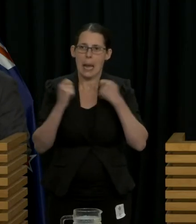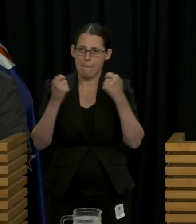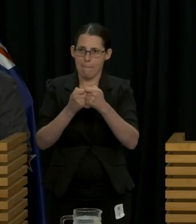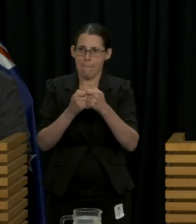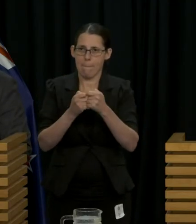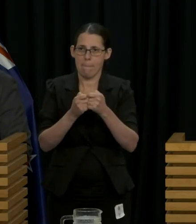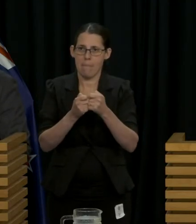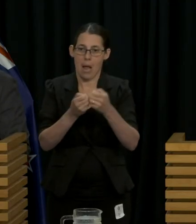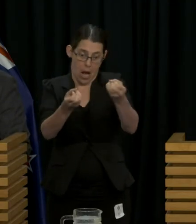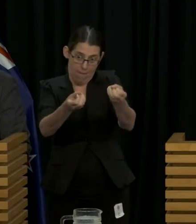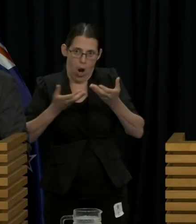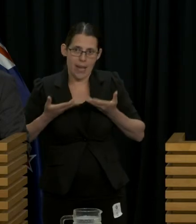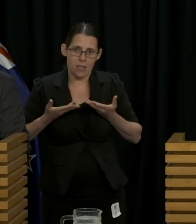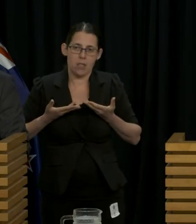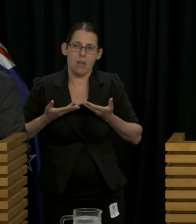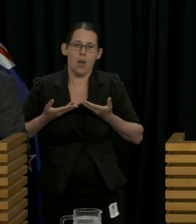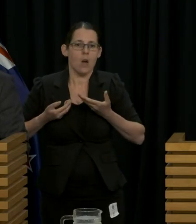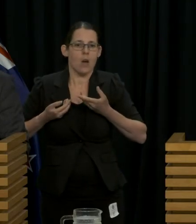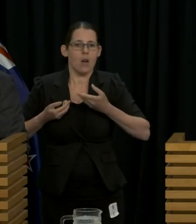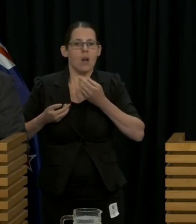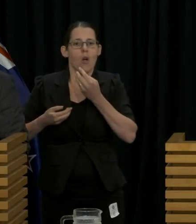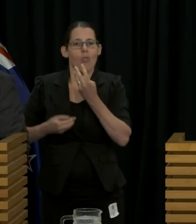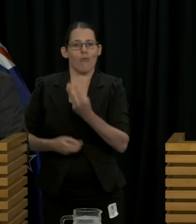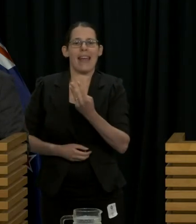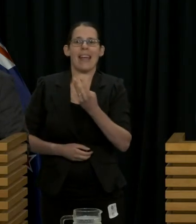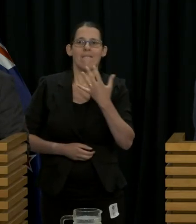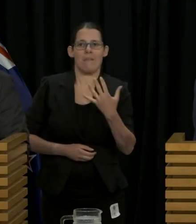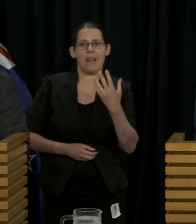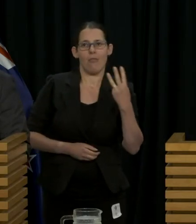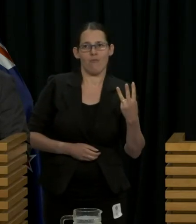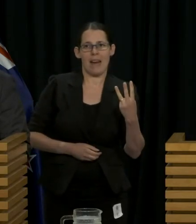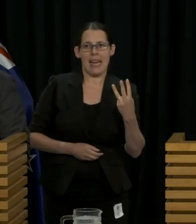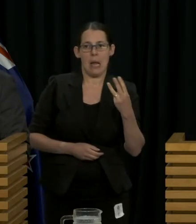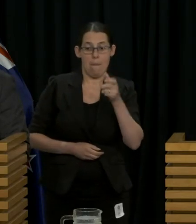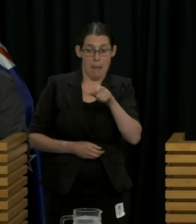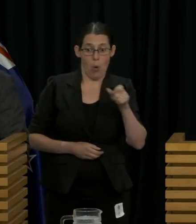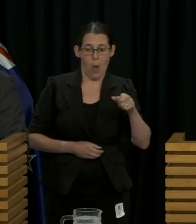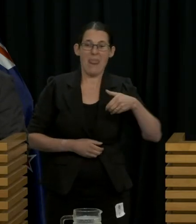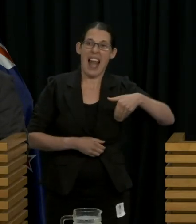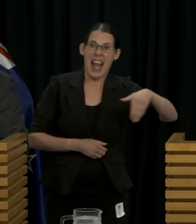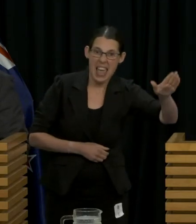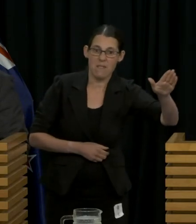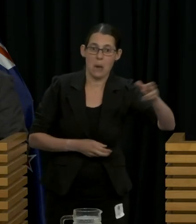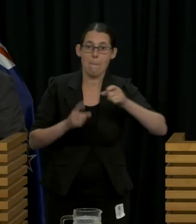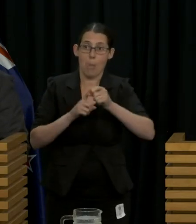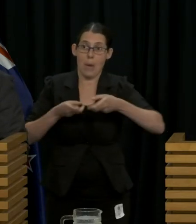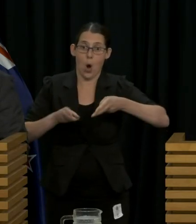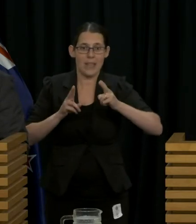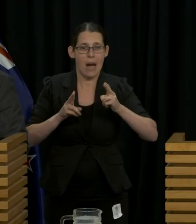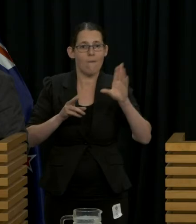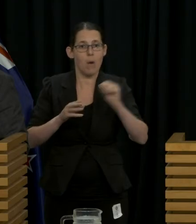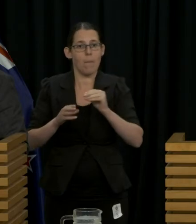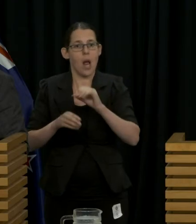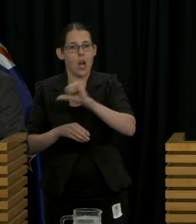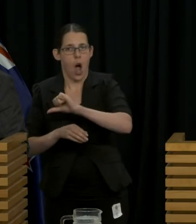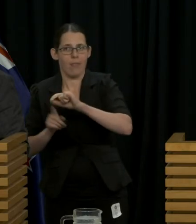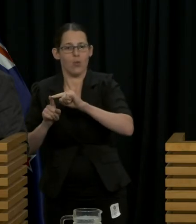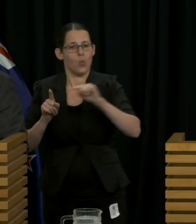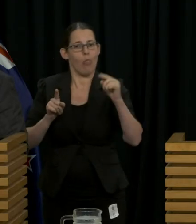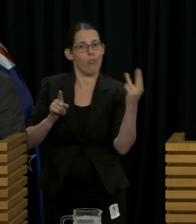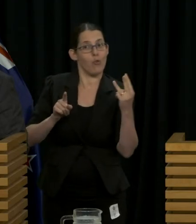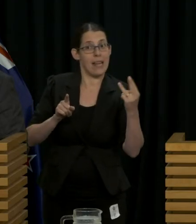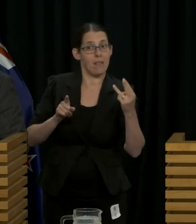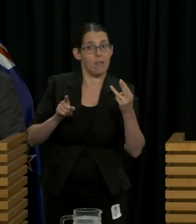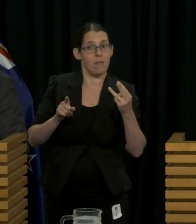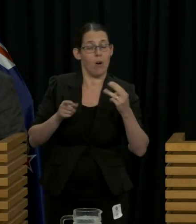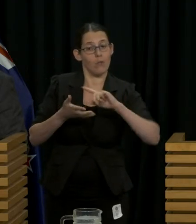353 guests that left the Pullman Hotel between the 9th and the 13th of January, that they have been getting in touch with them